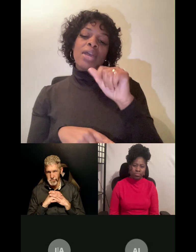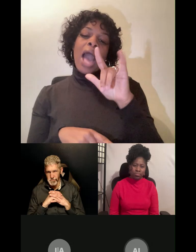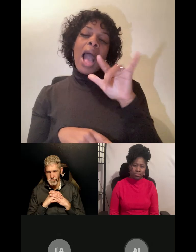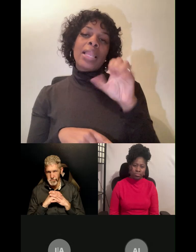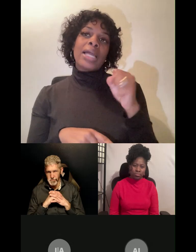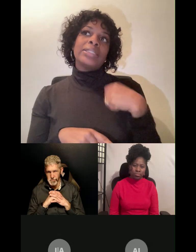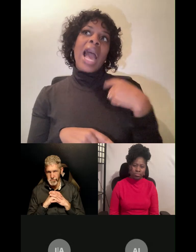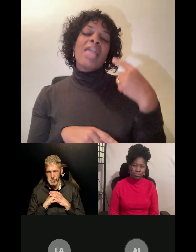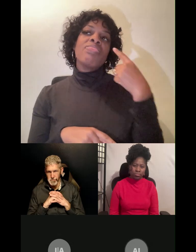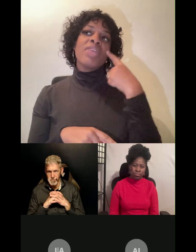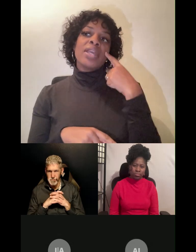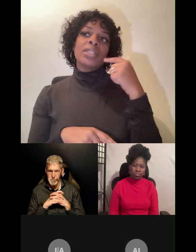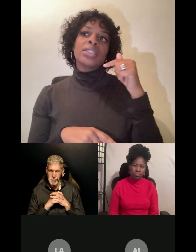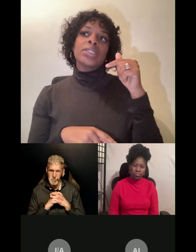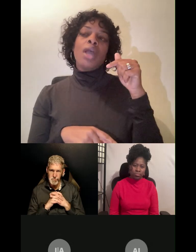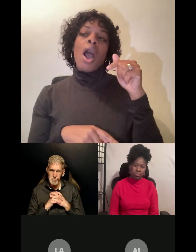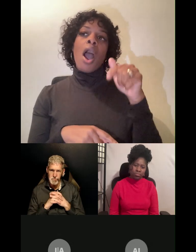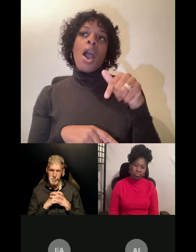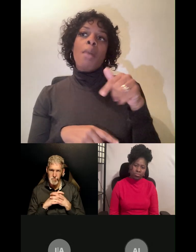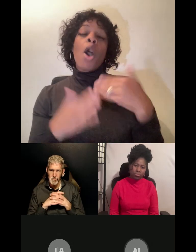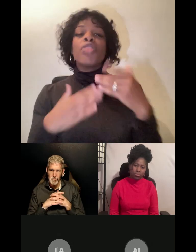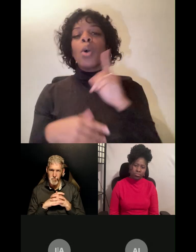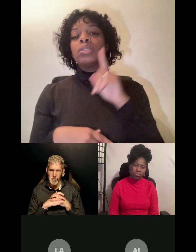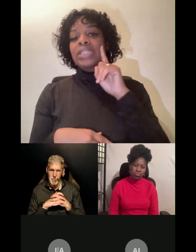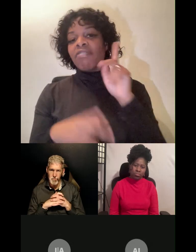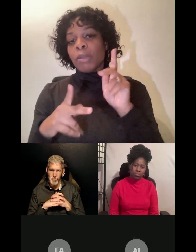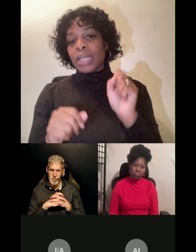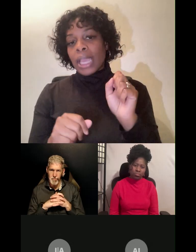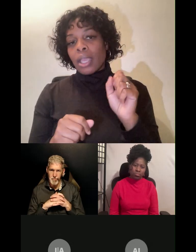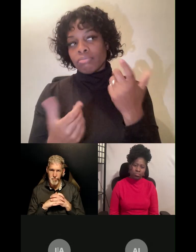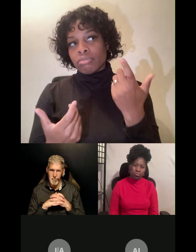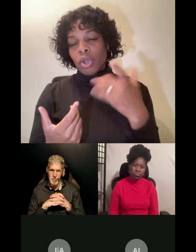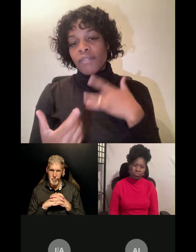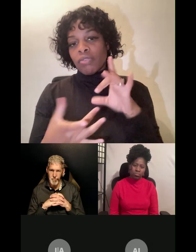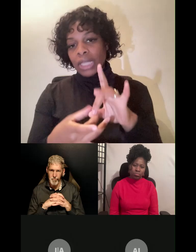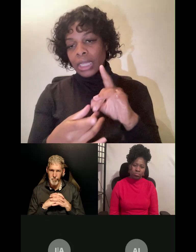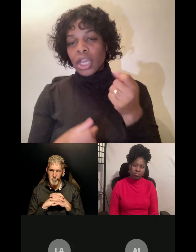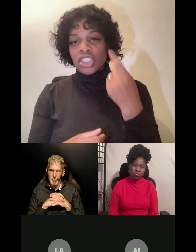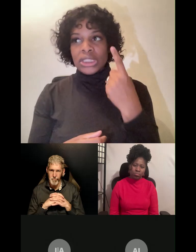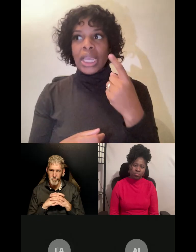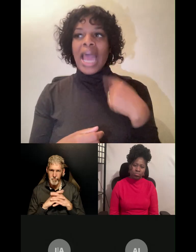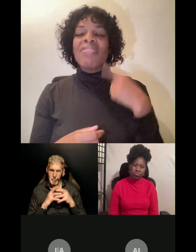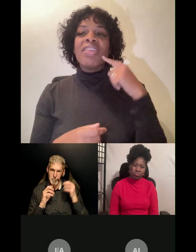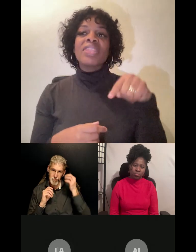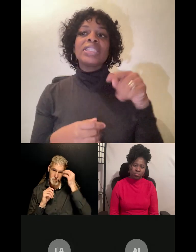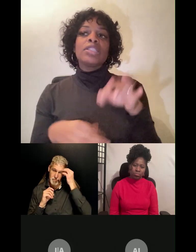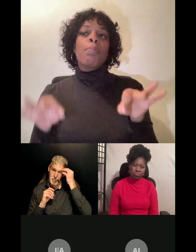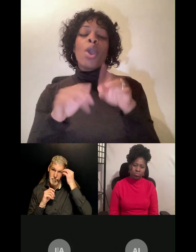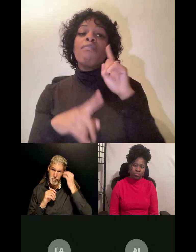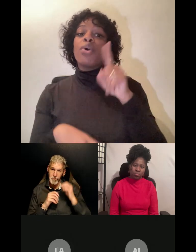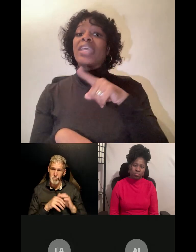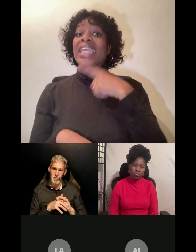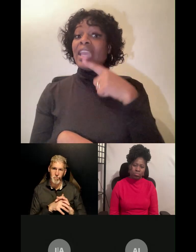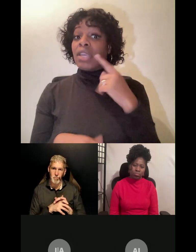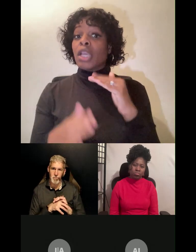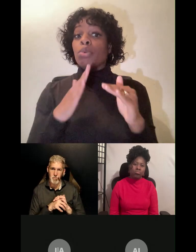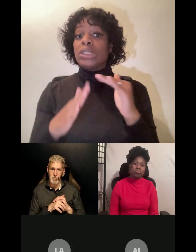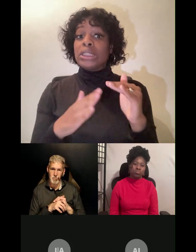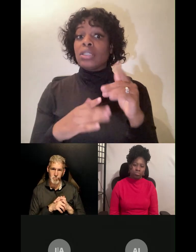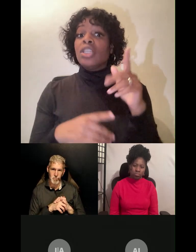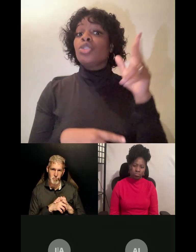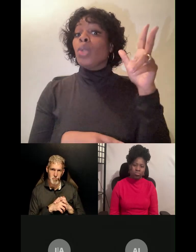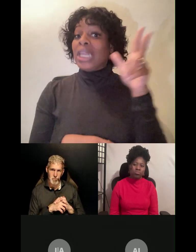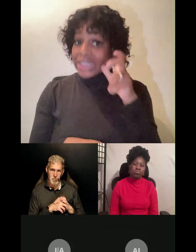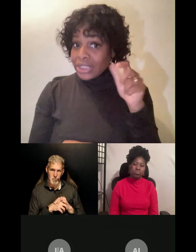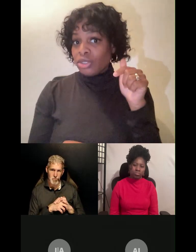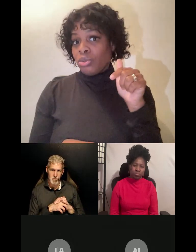the hearing allies, I think although deaf people can, feel related and understand, I think this is the point for the hearing